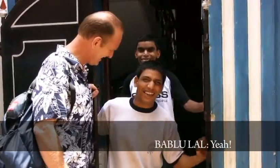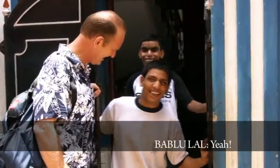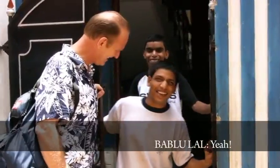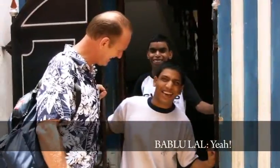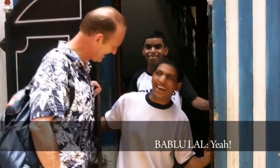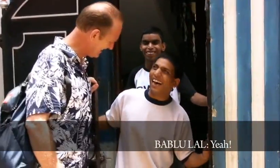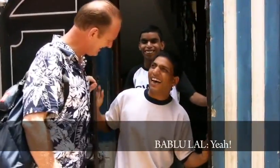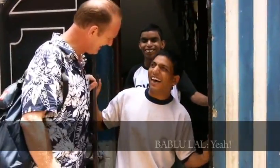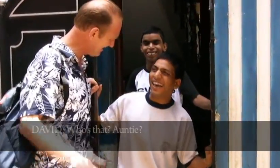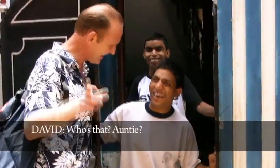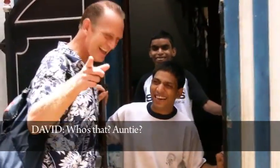Who's that?